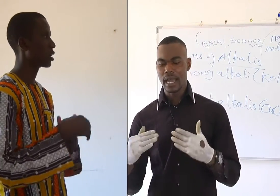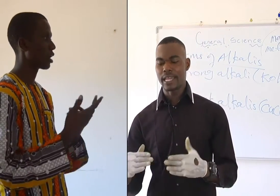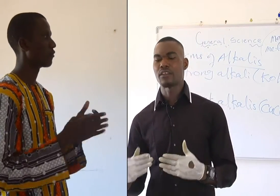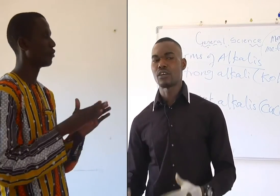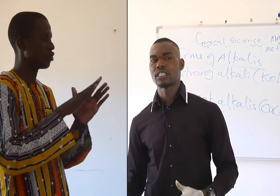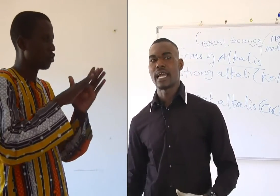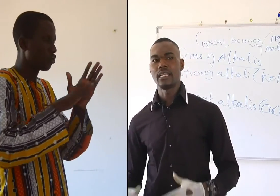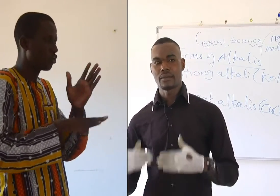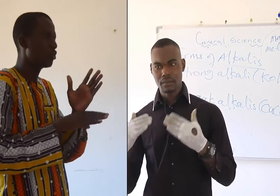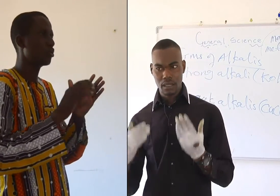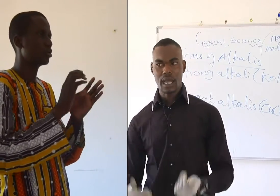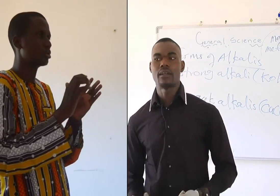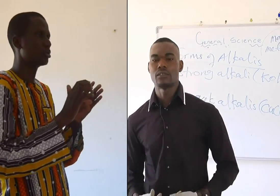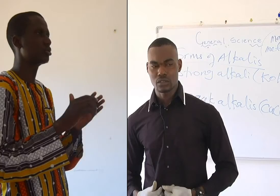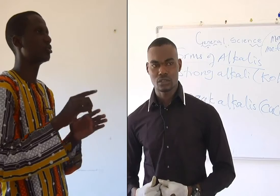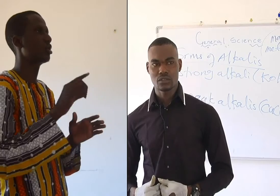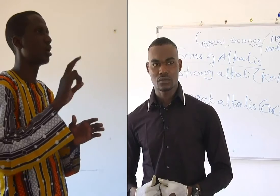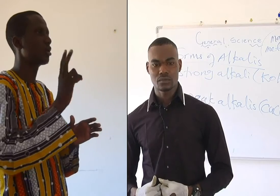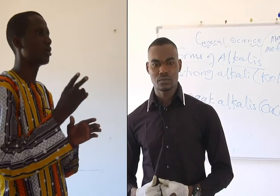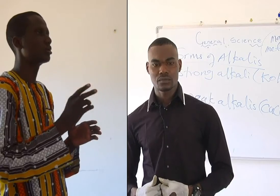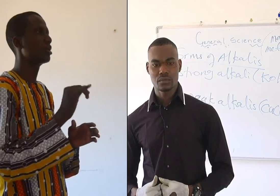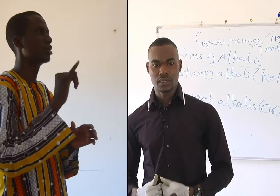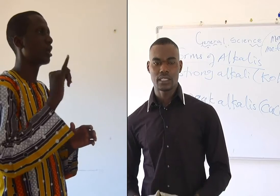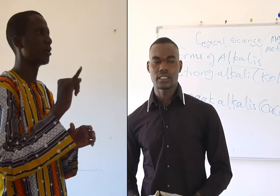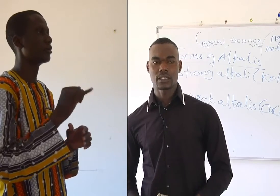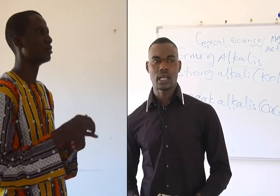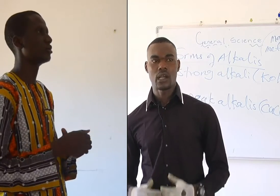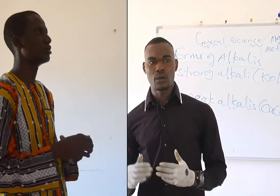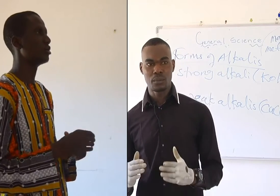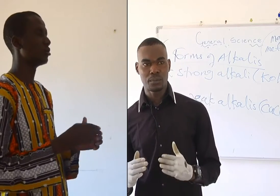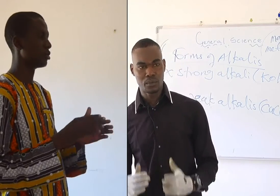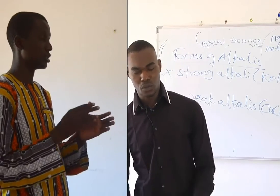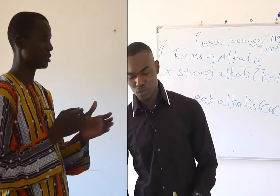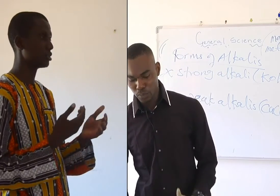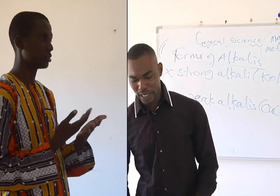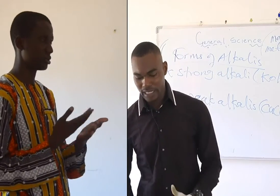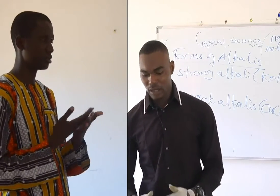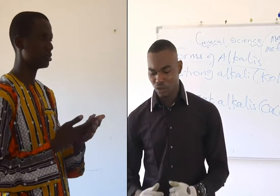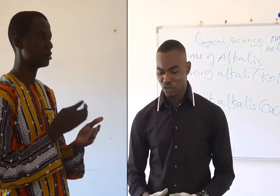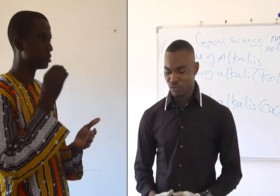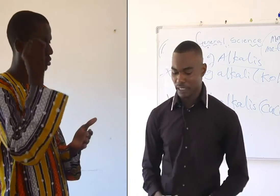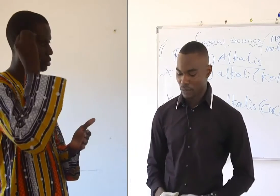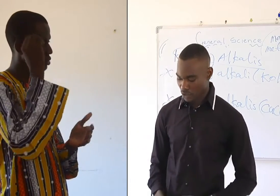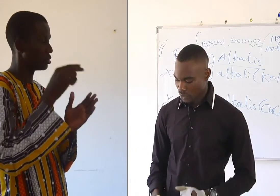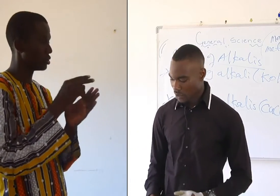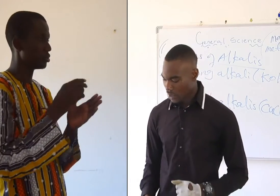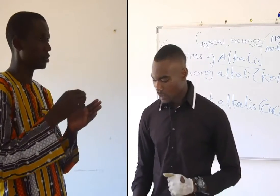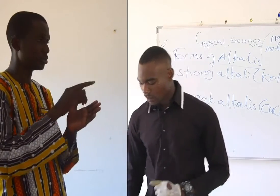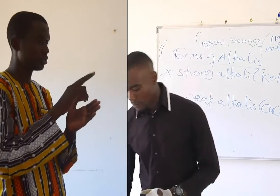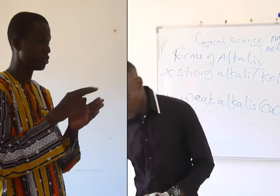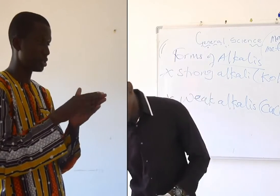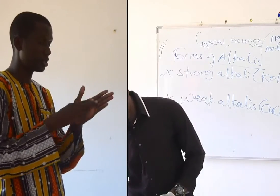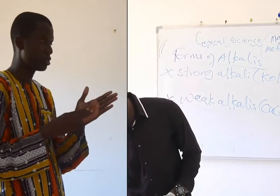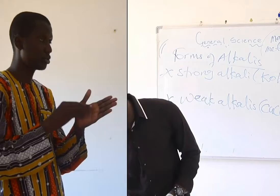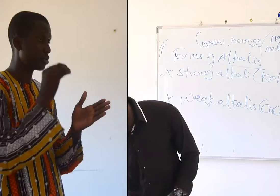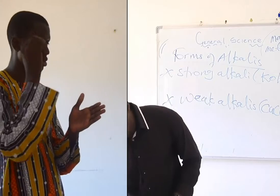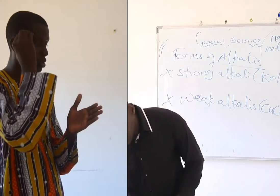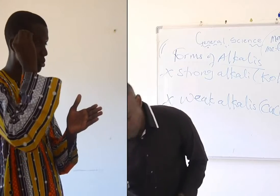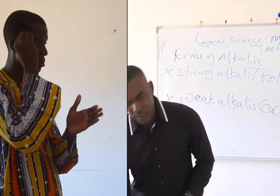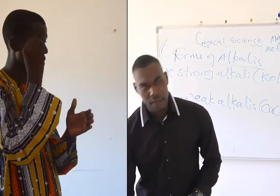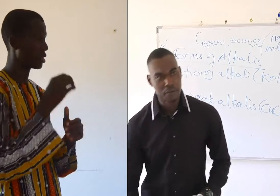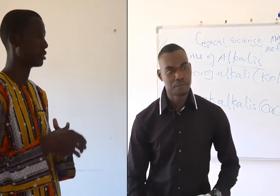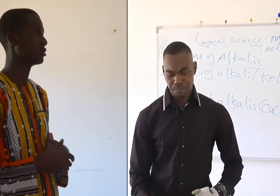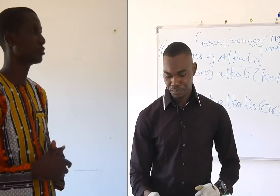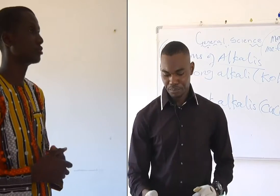of hydroxide ions. Please, I hope those points are also very much pretty clear to